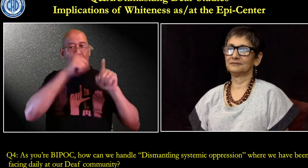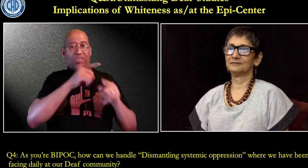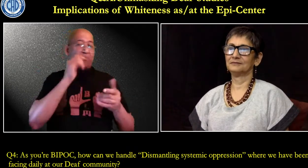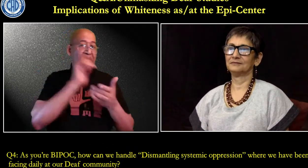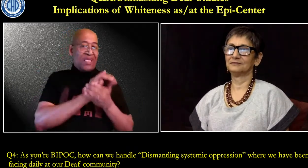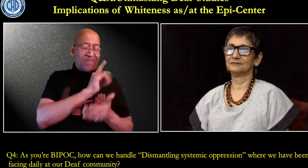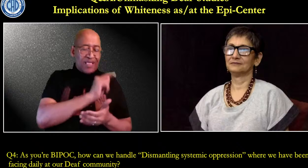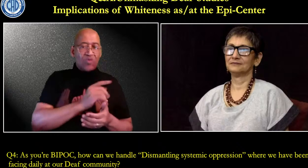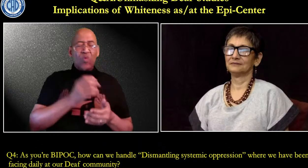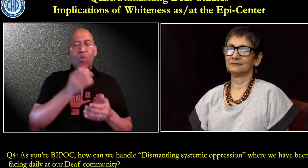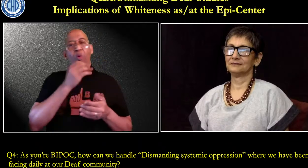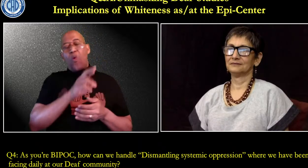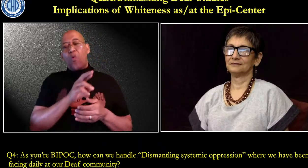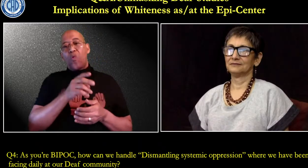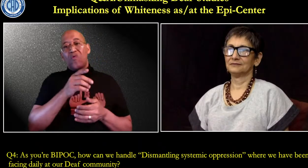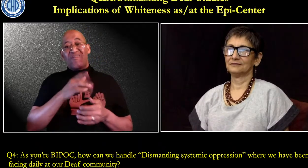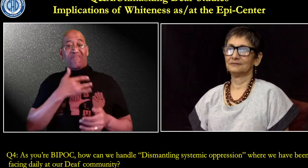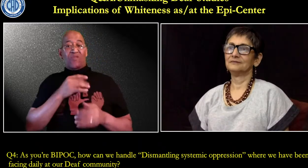Sometimes